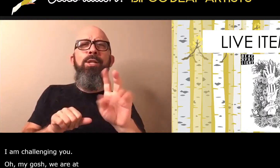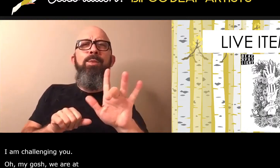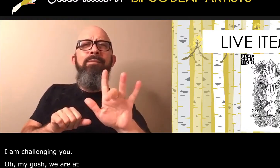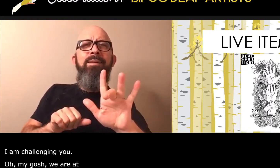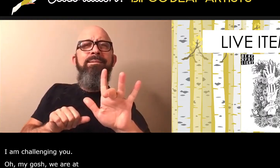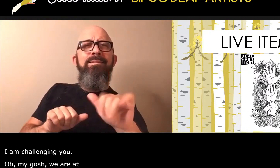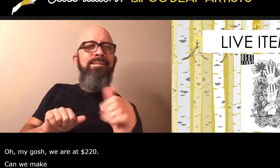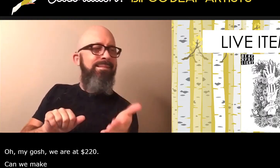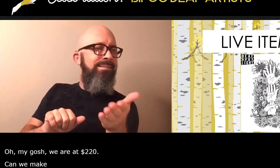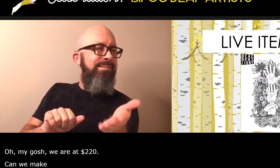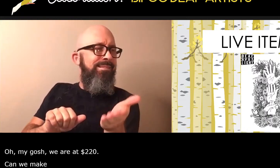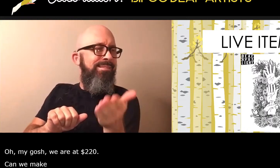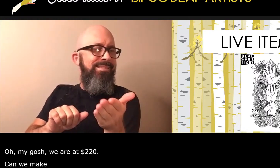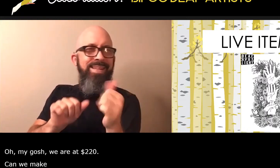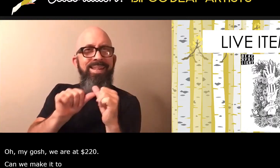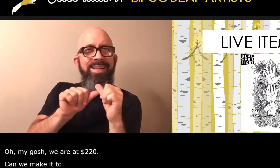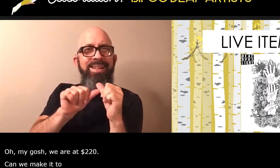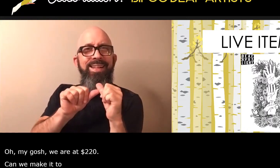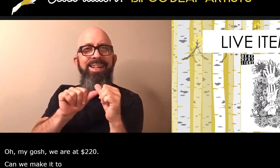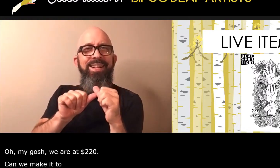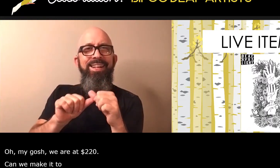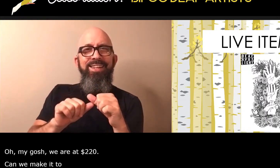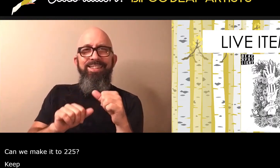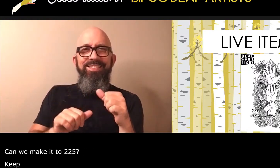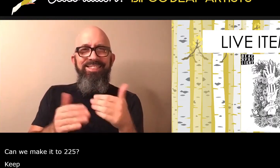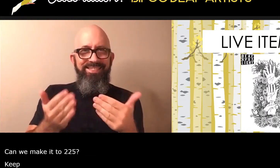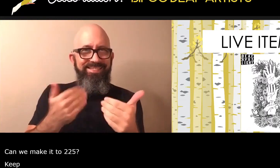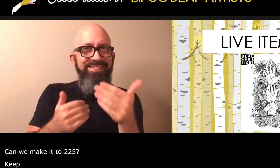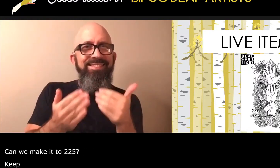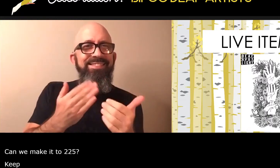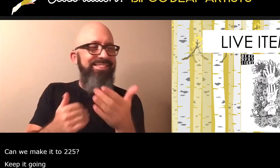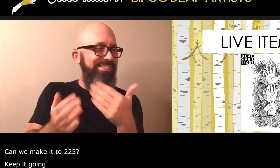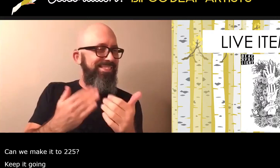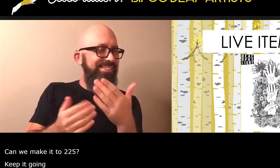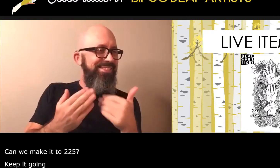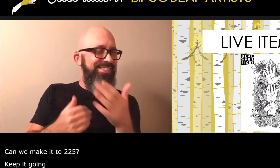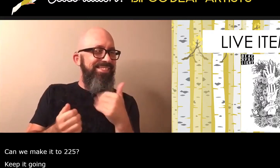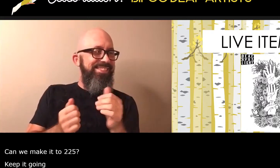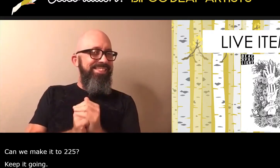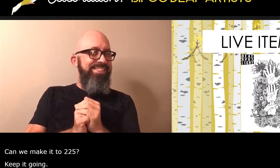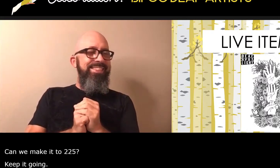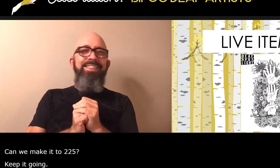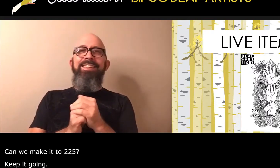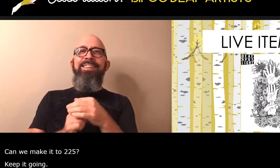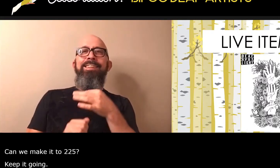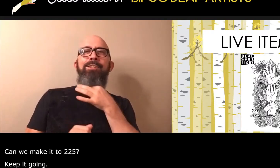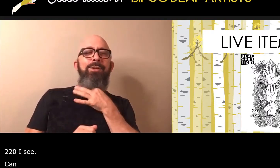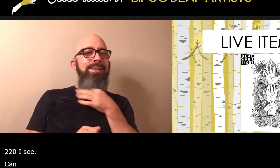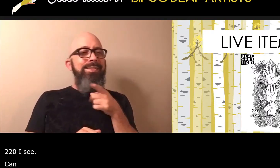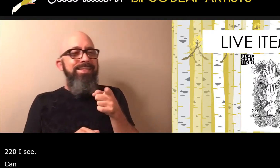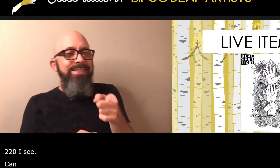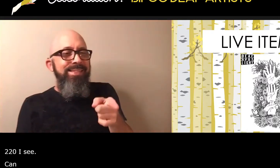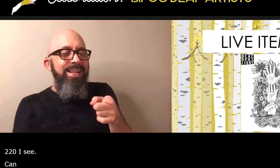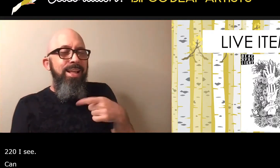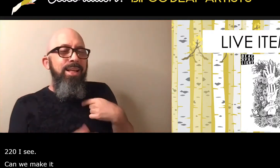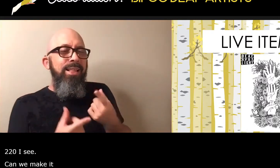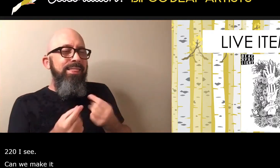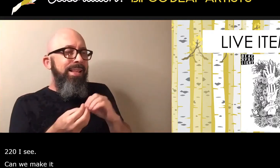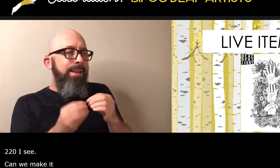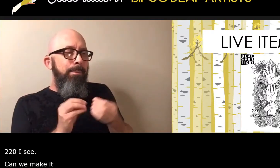I see. Can we get it all the way to 225? Let's see if we